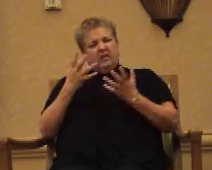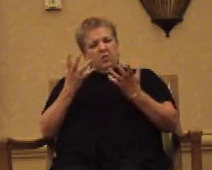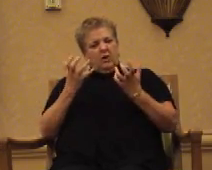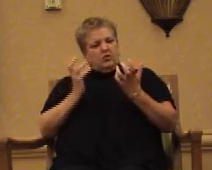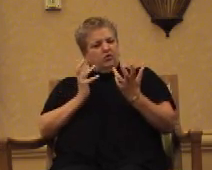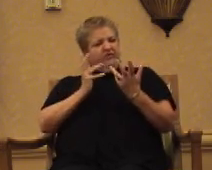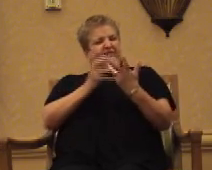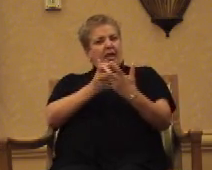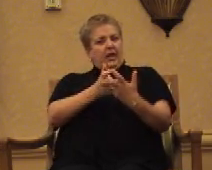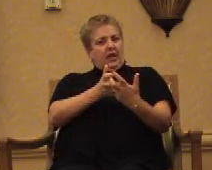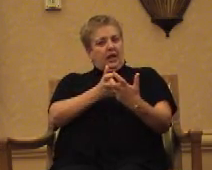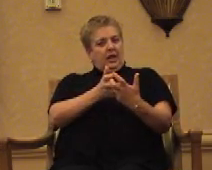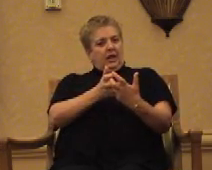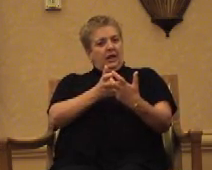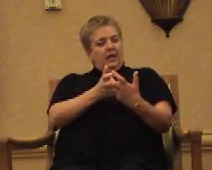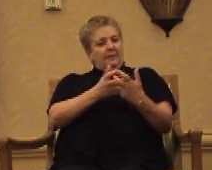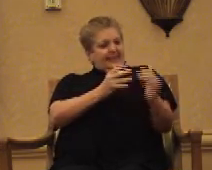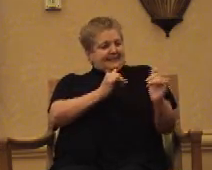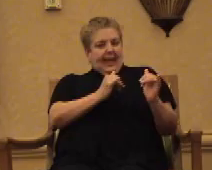and you don't want to be different.